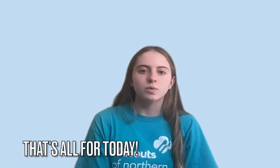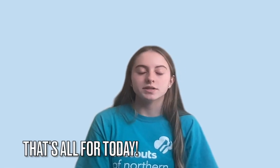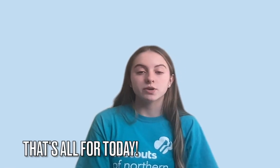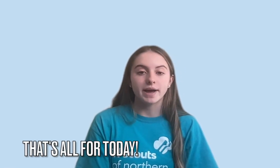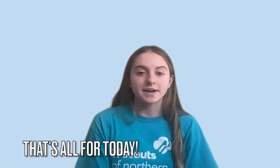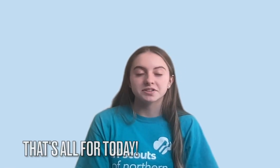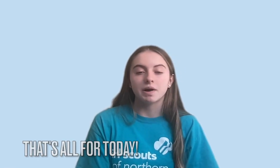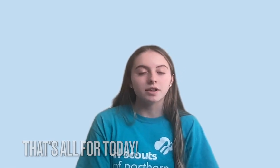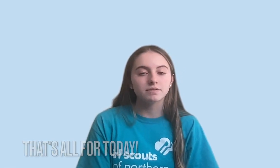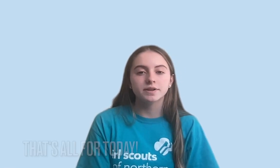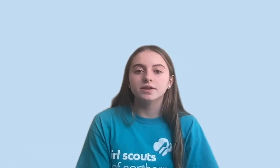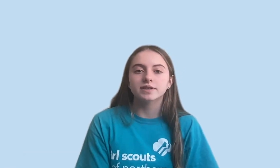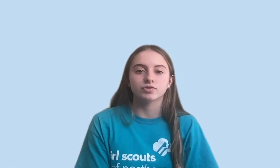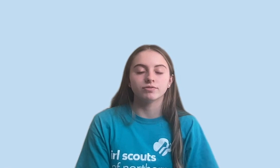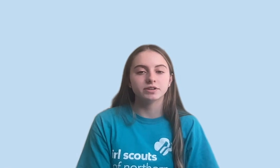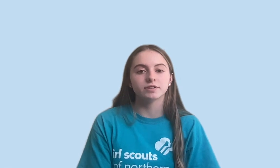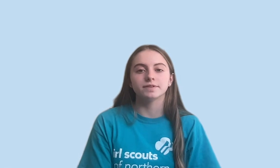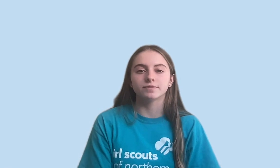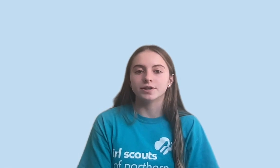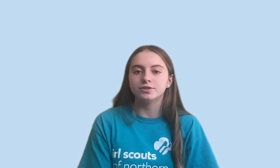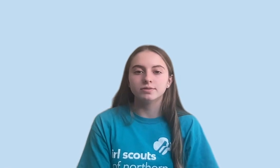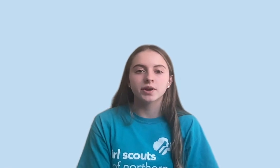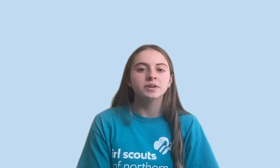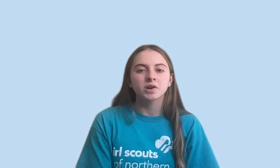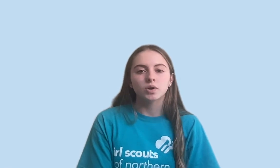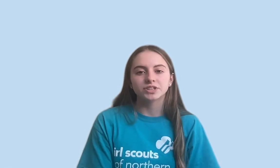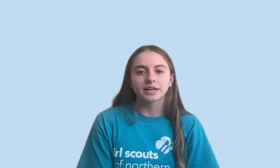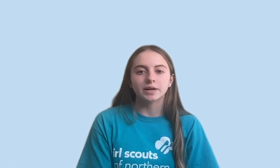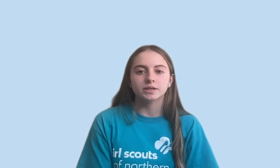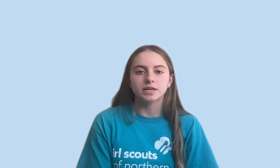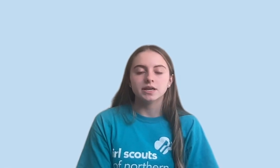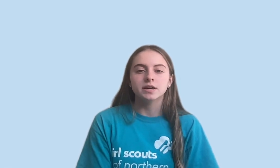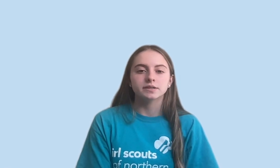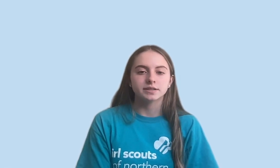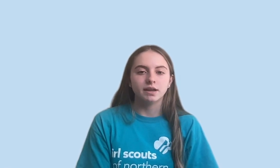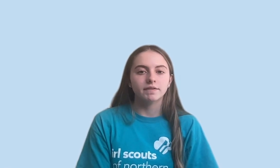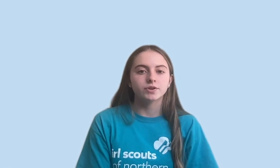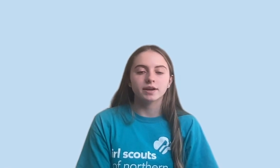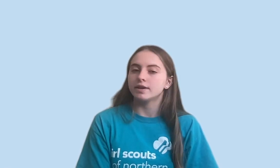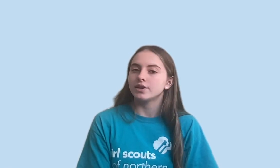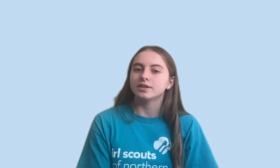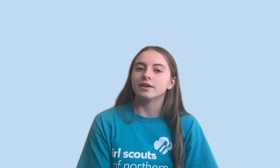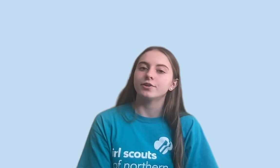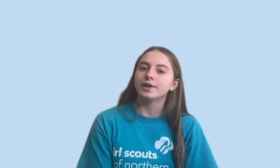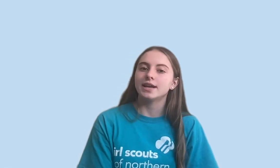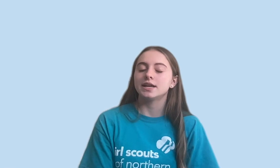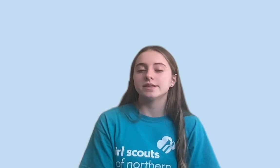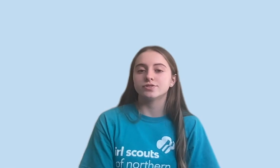want to go back to our other videos as a refresher, feel free to do so, or check out the sensitivity training videos that are located in the